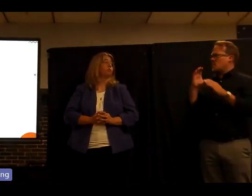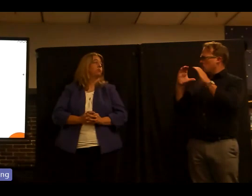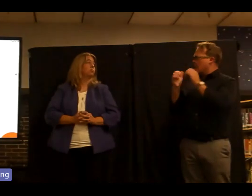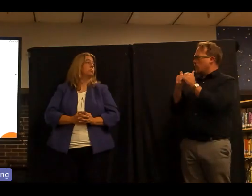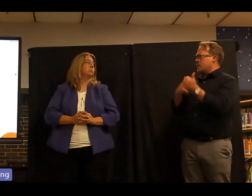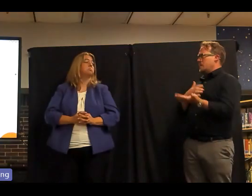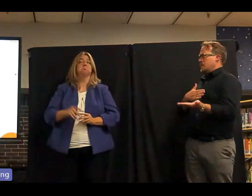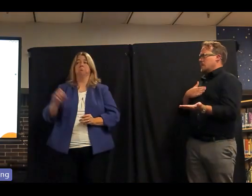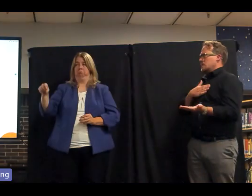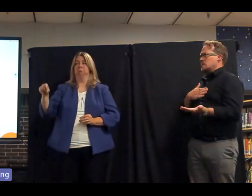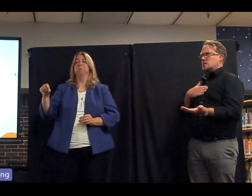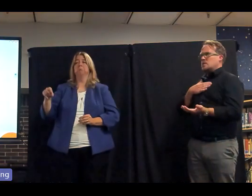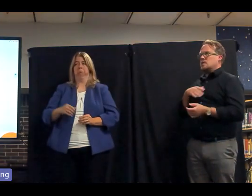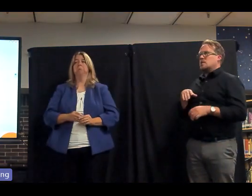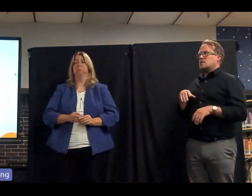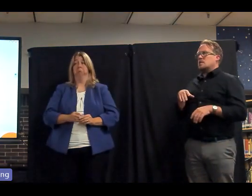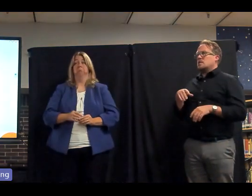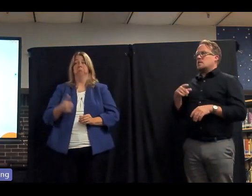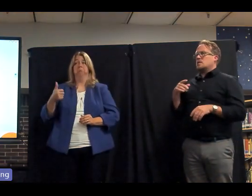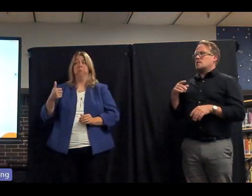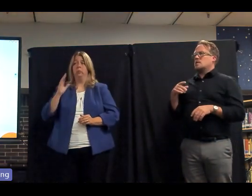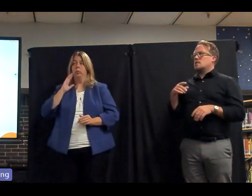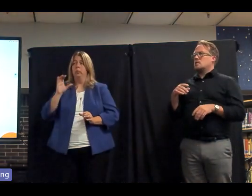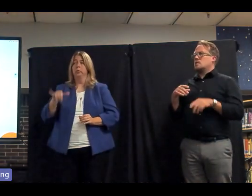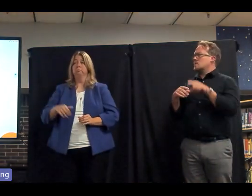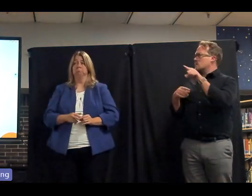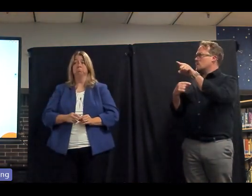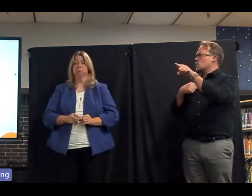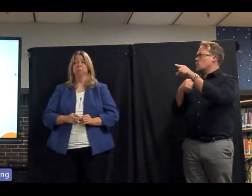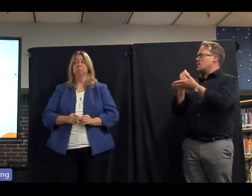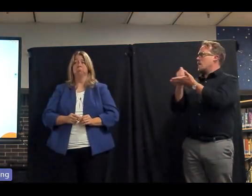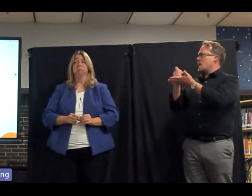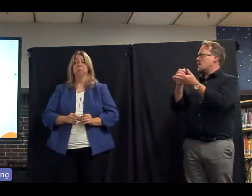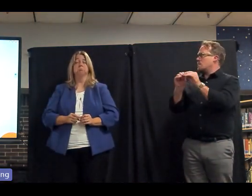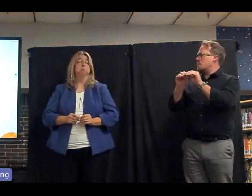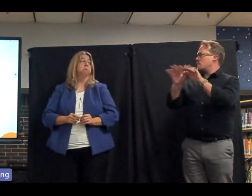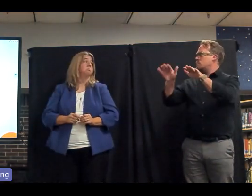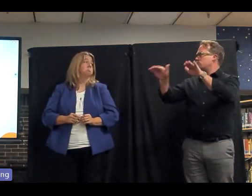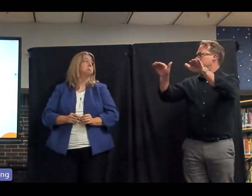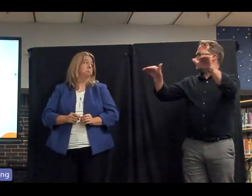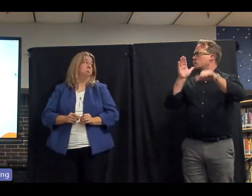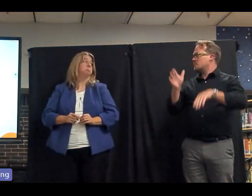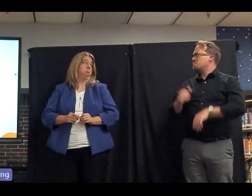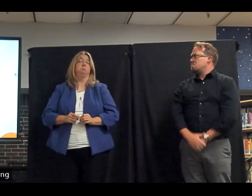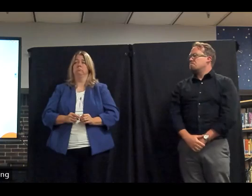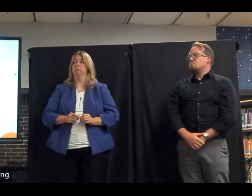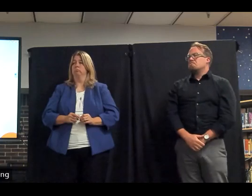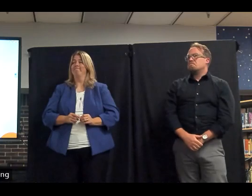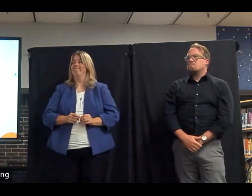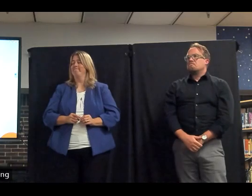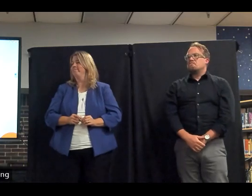communicate with me so we can get it out to the field. I will do. Absolutely.